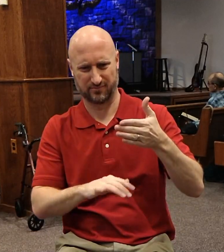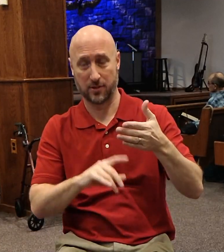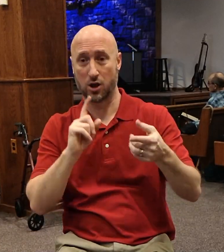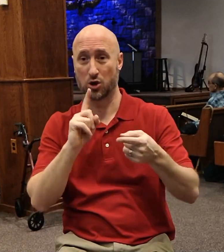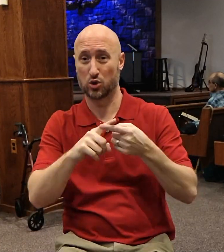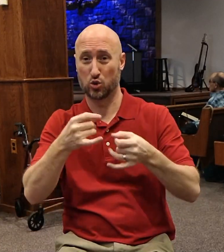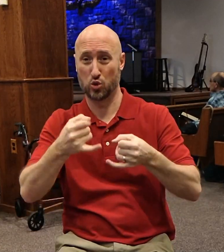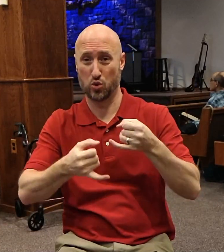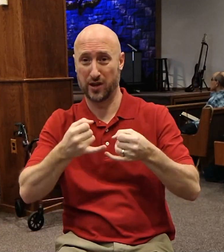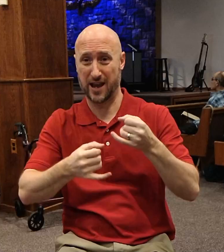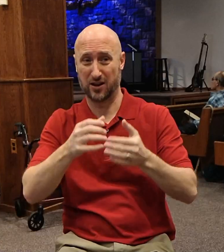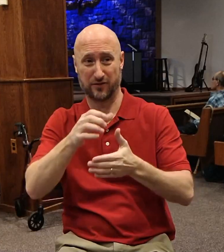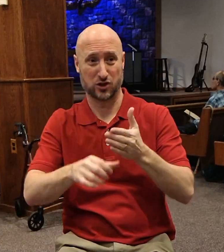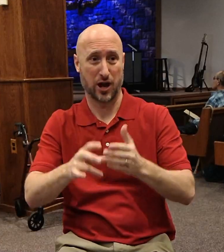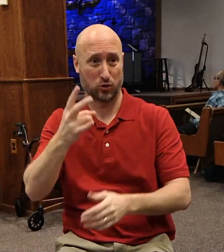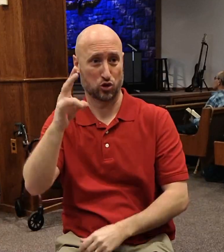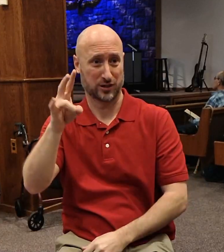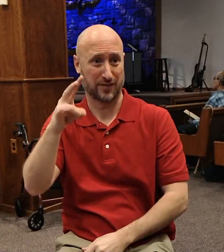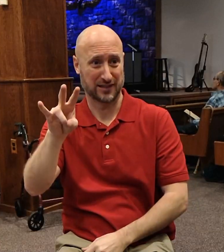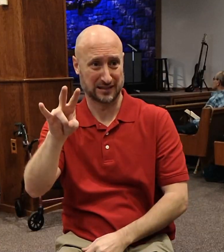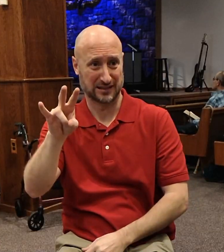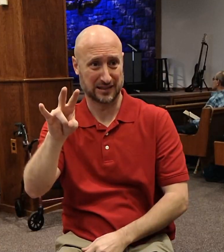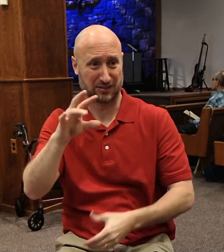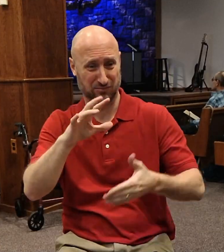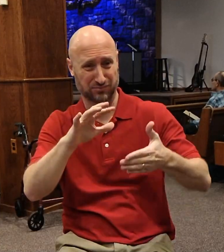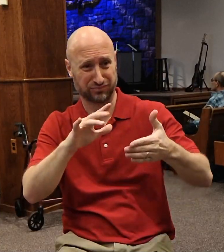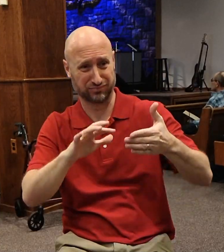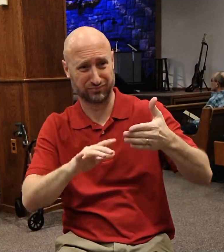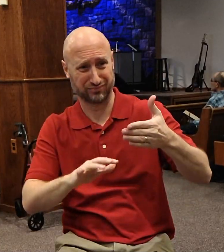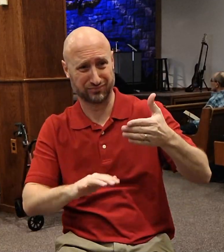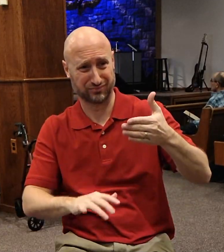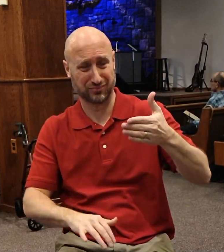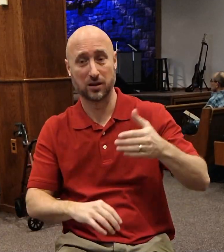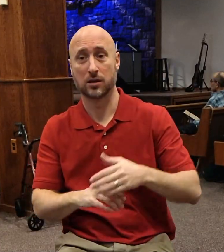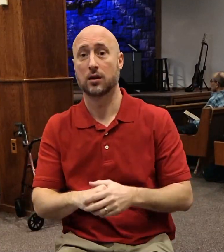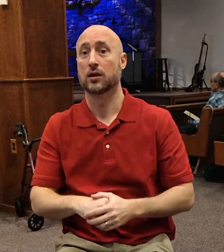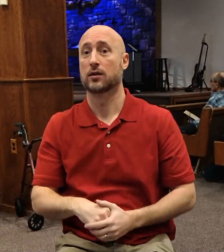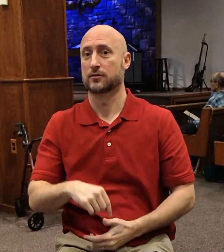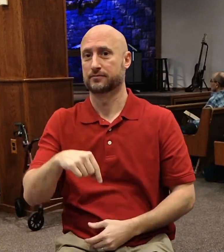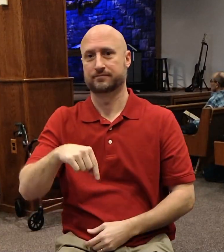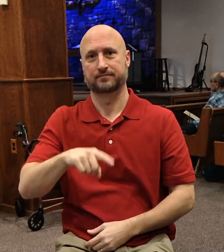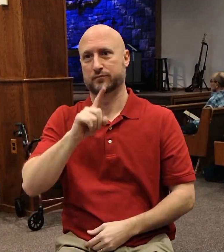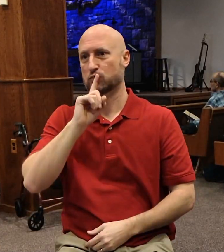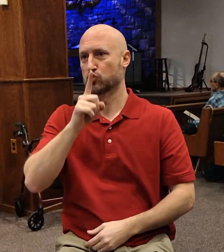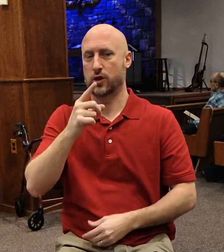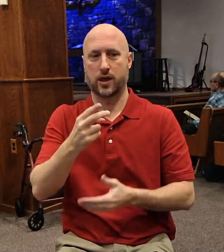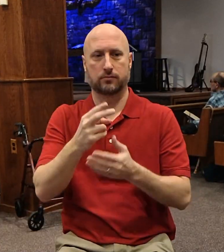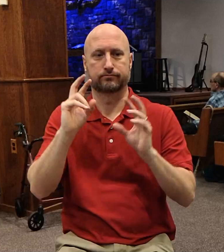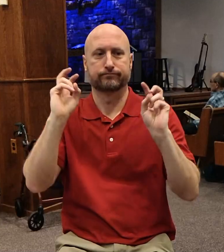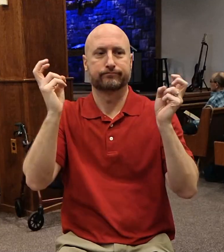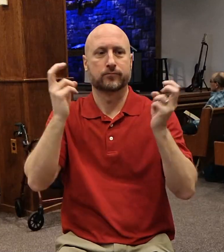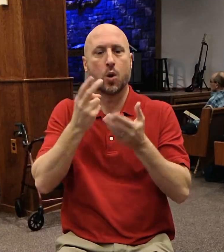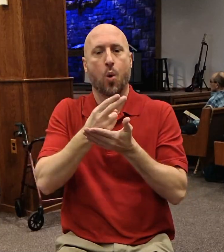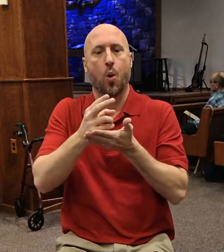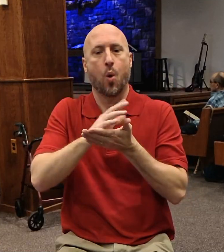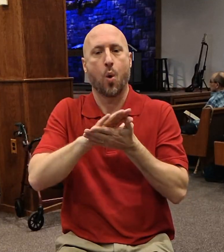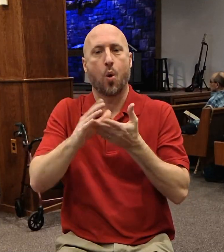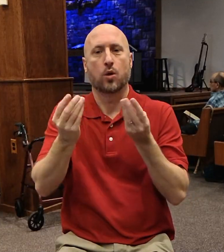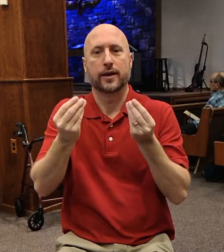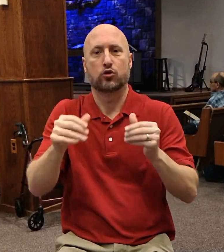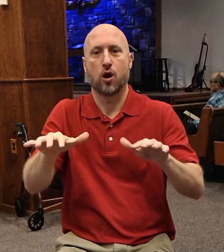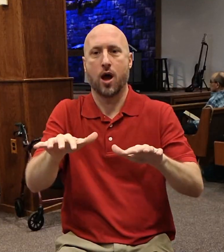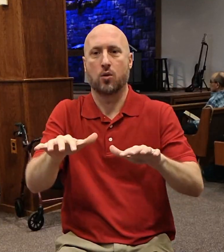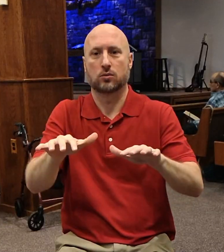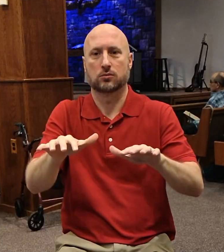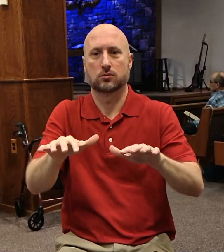chapter 17. This is holy ground, as it were. These chapters not found in any